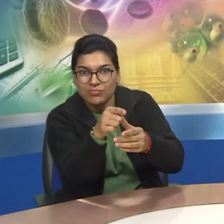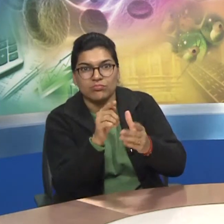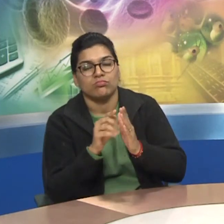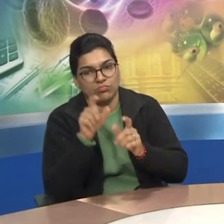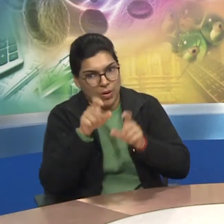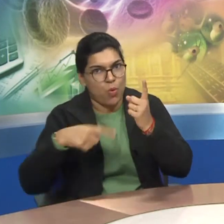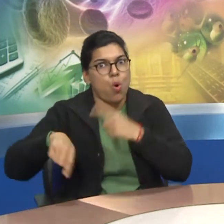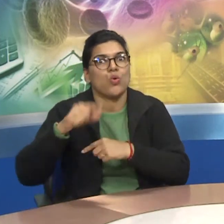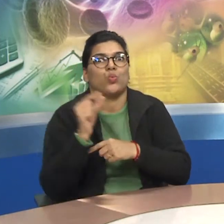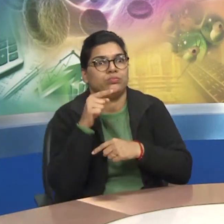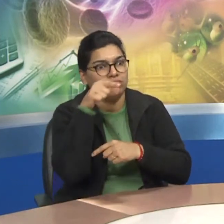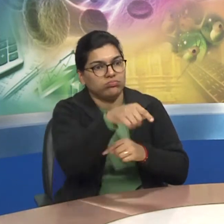The sun,